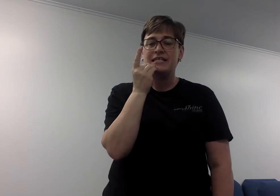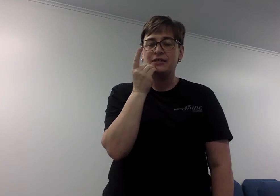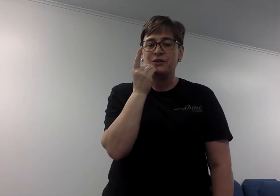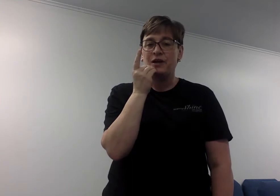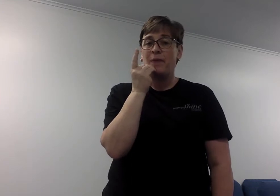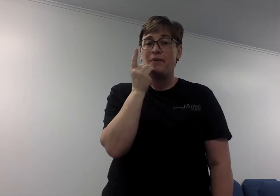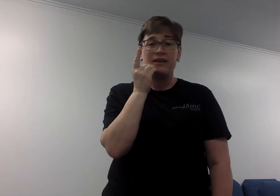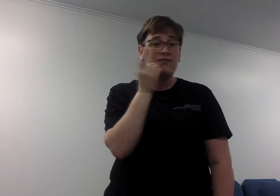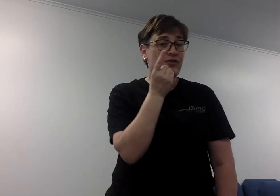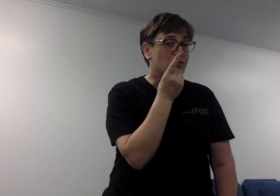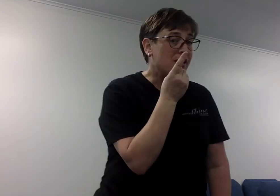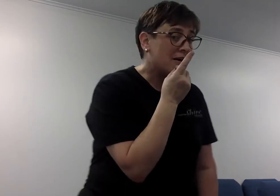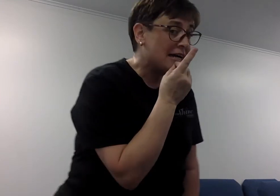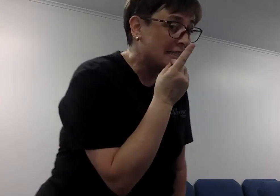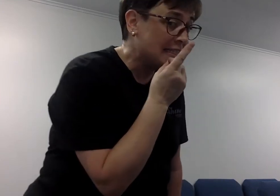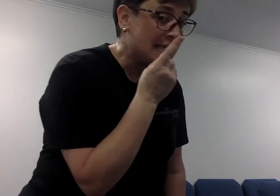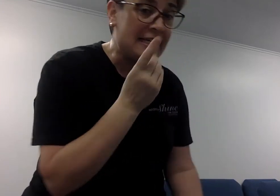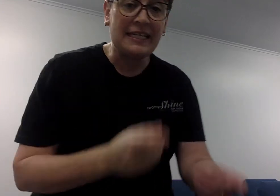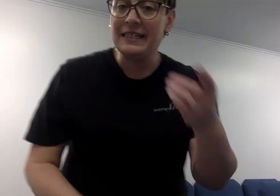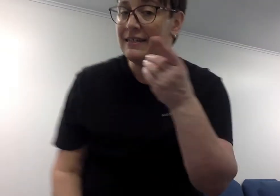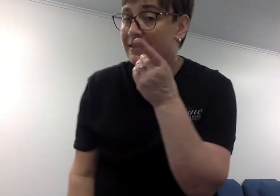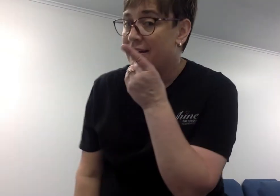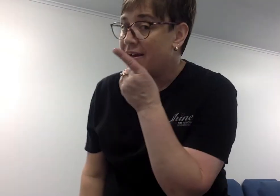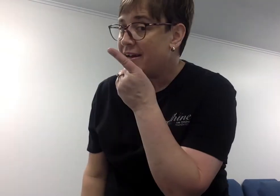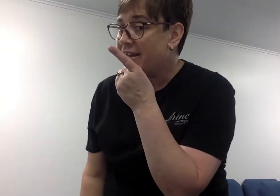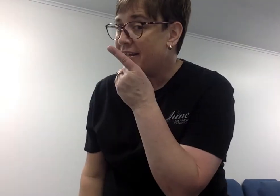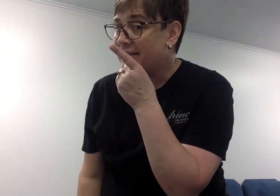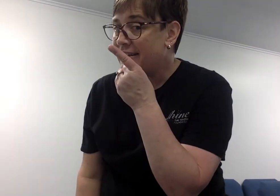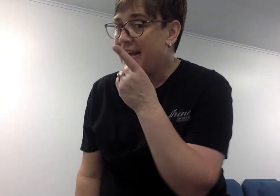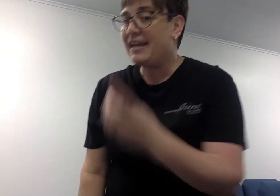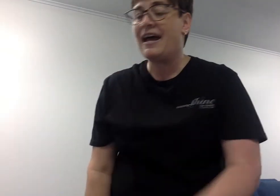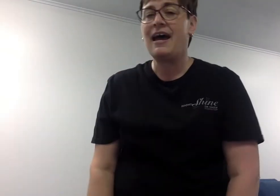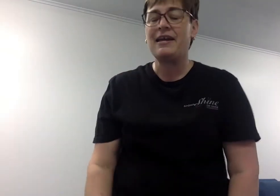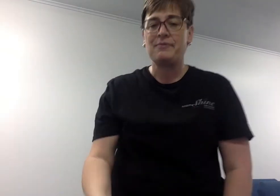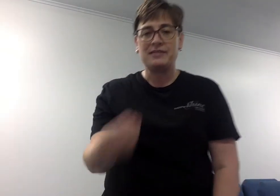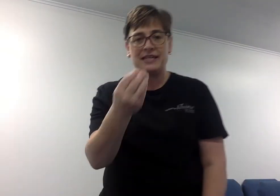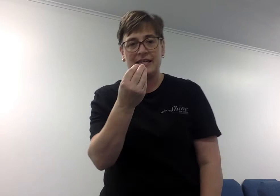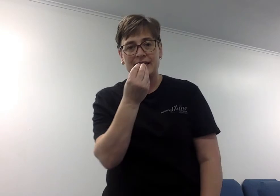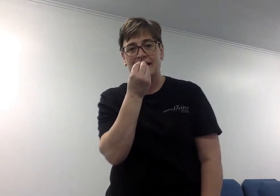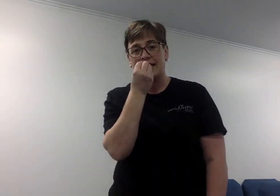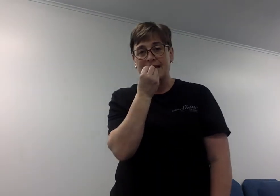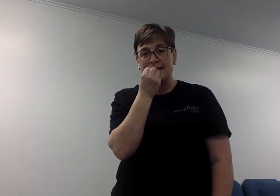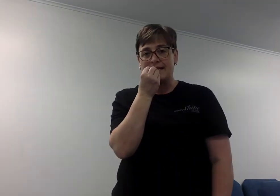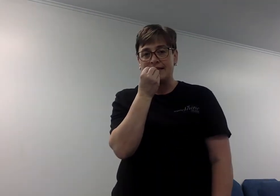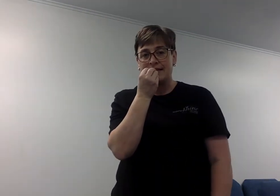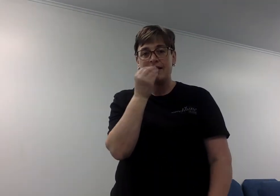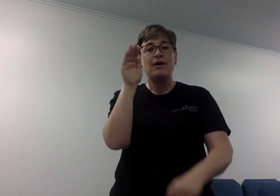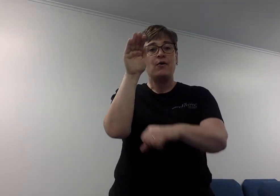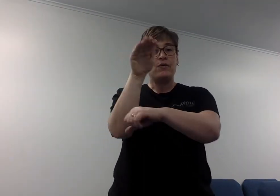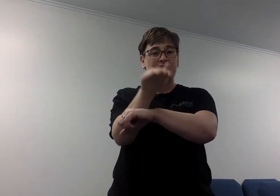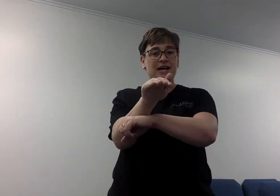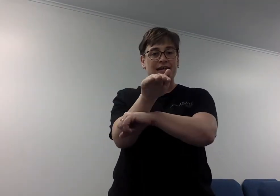dinner. But everywhere I see, instead, I am seeing eat with night.